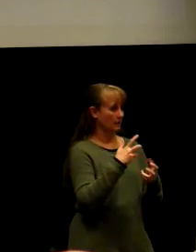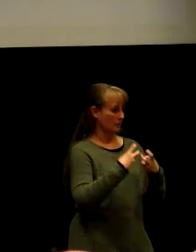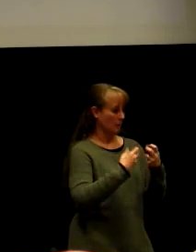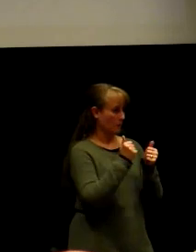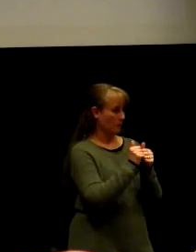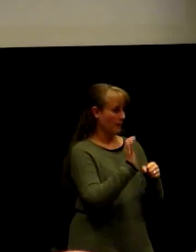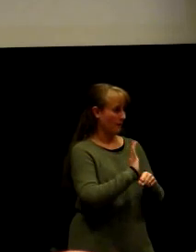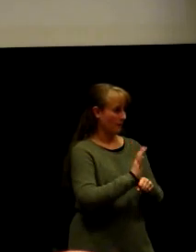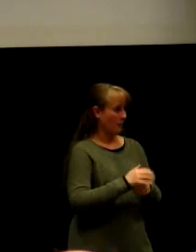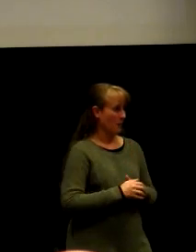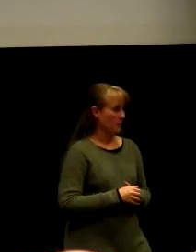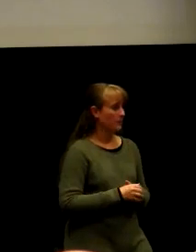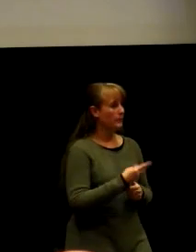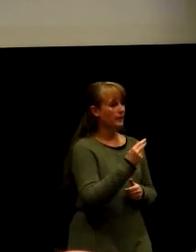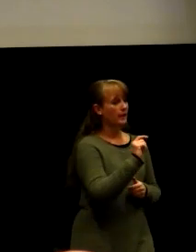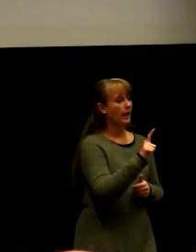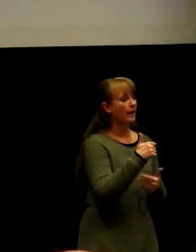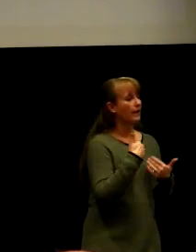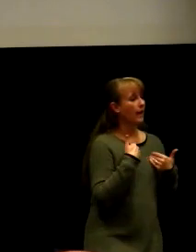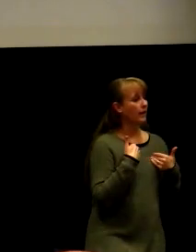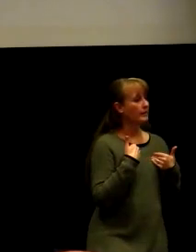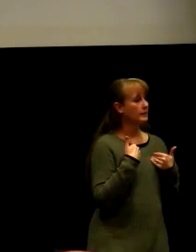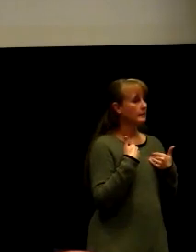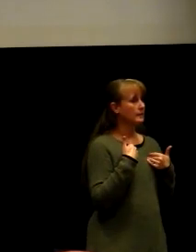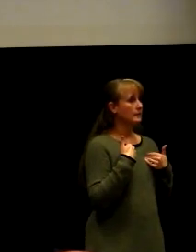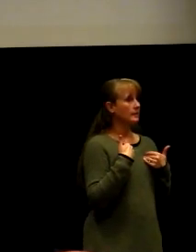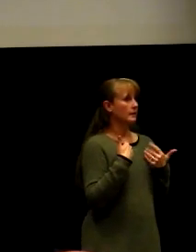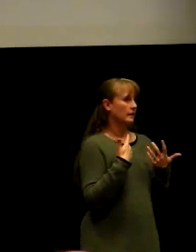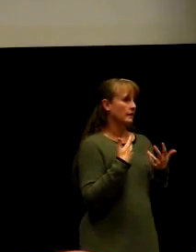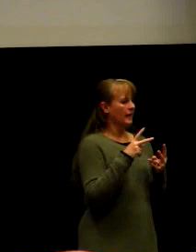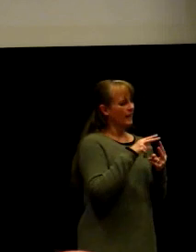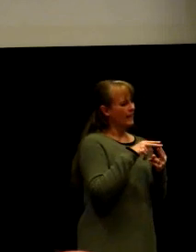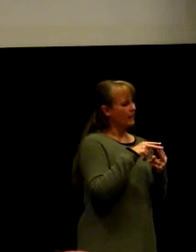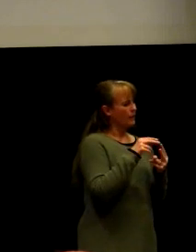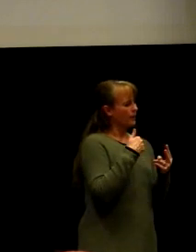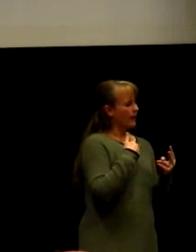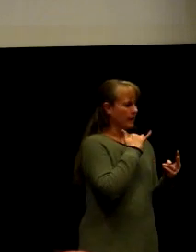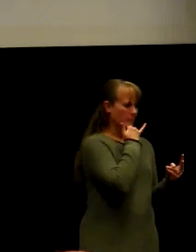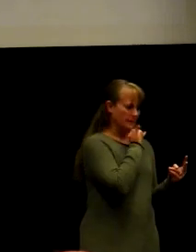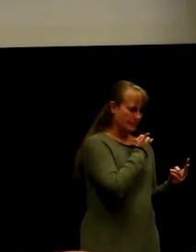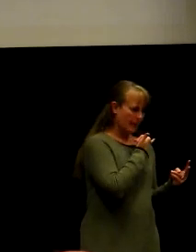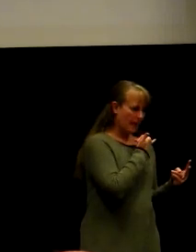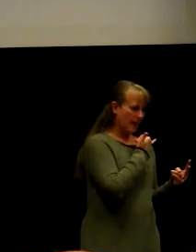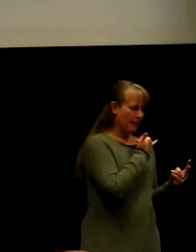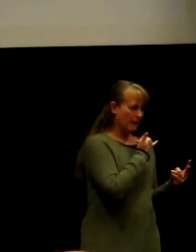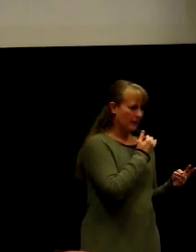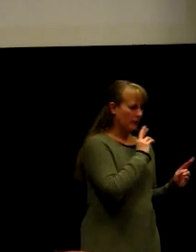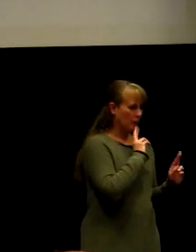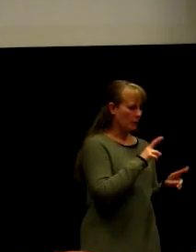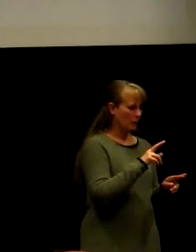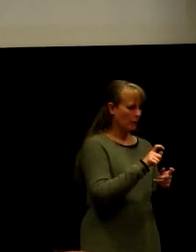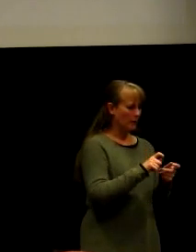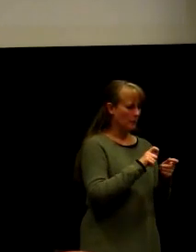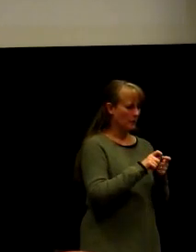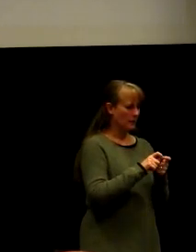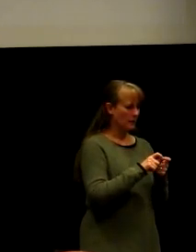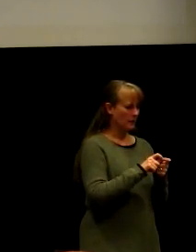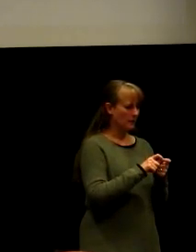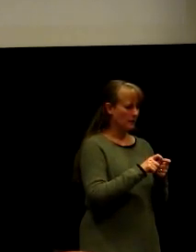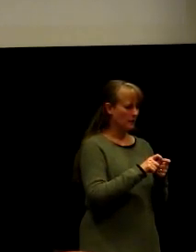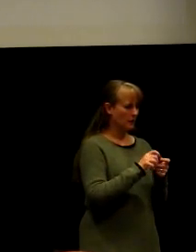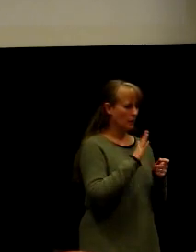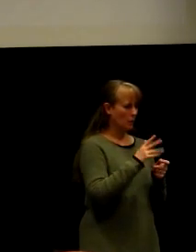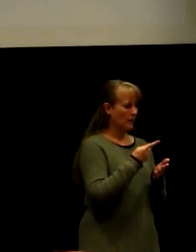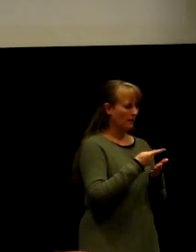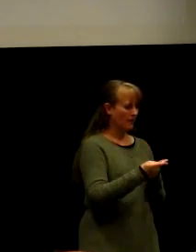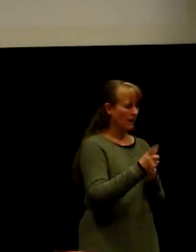film. HAL has either made a mistake in reporting that a particular part